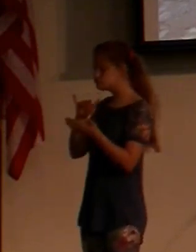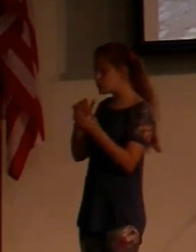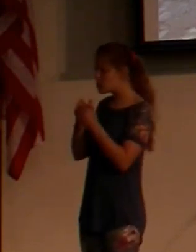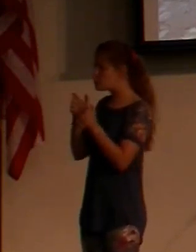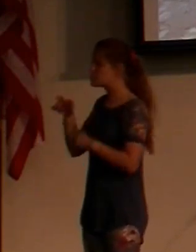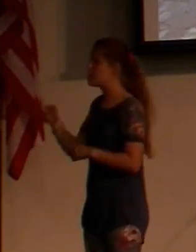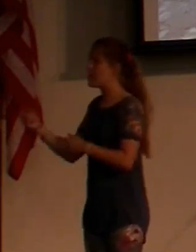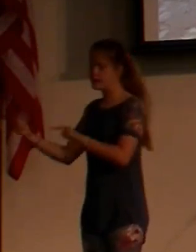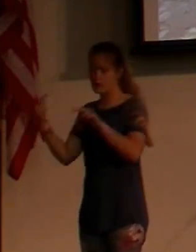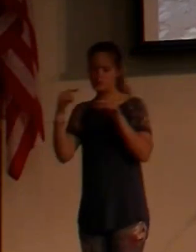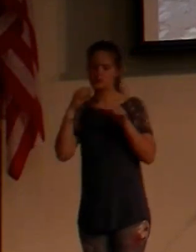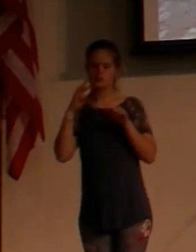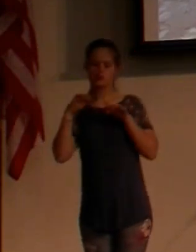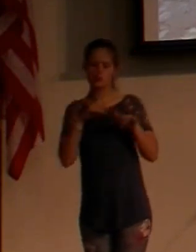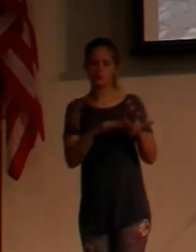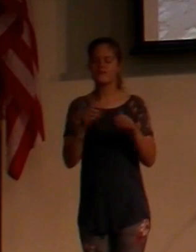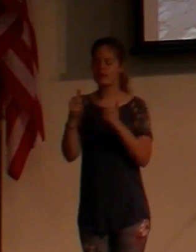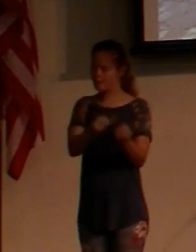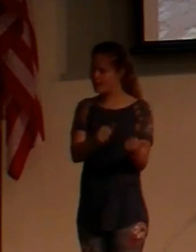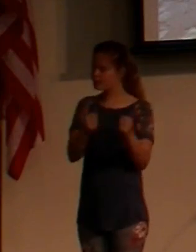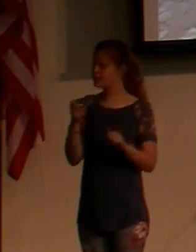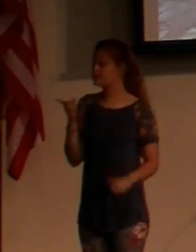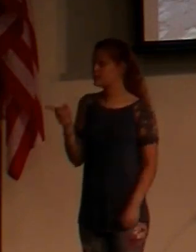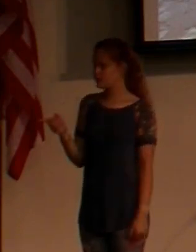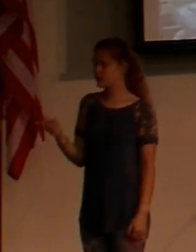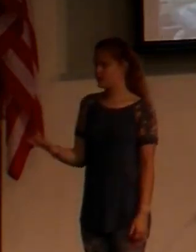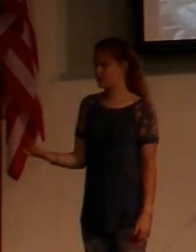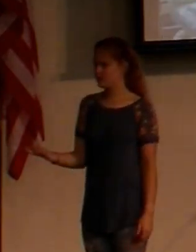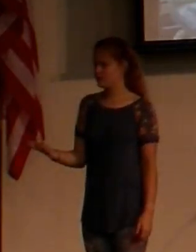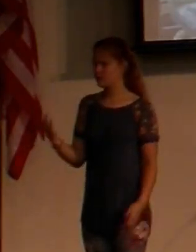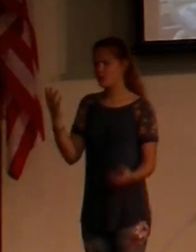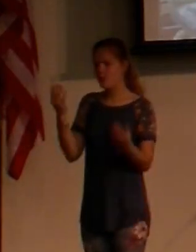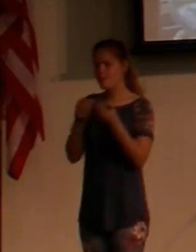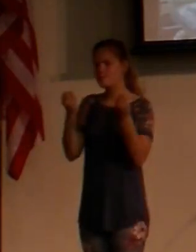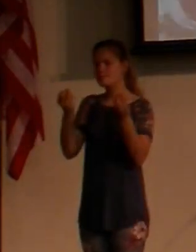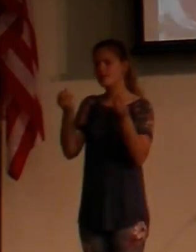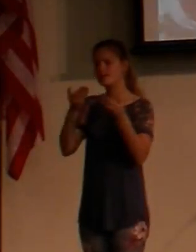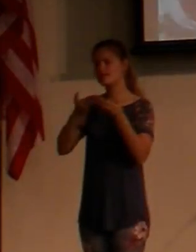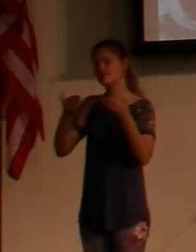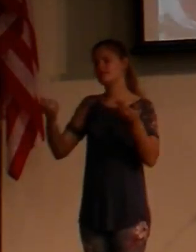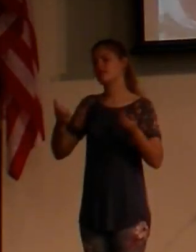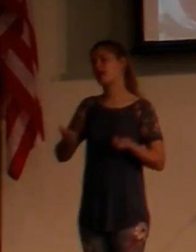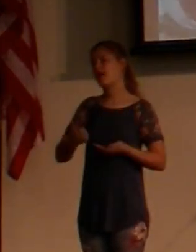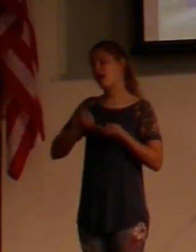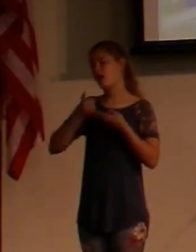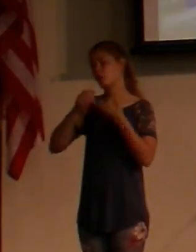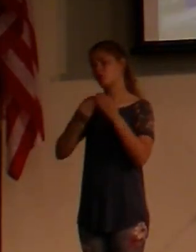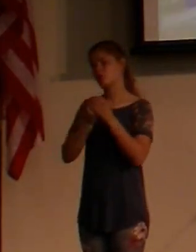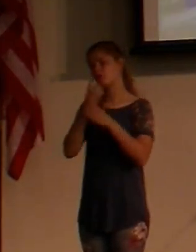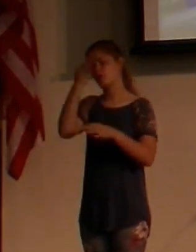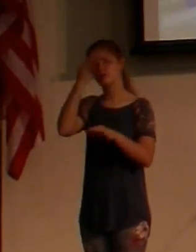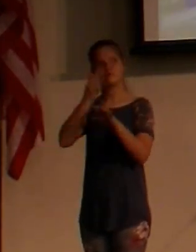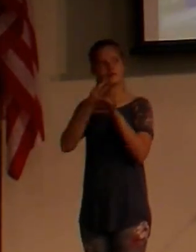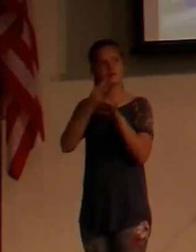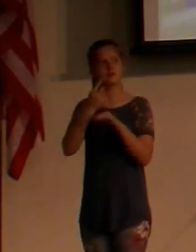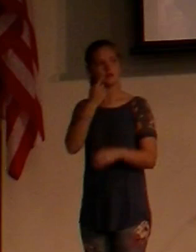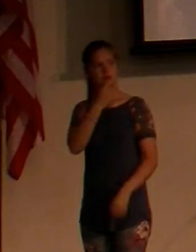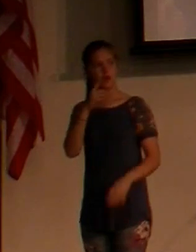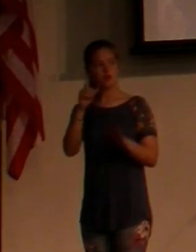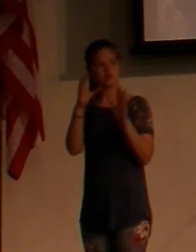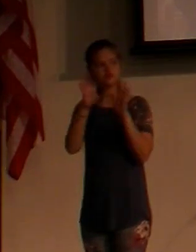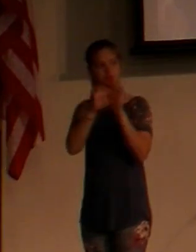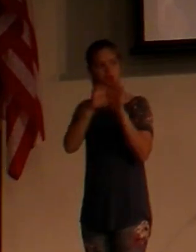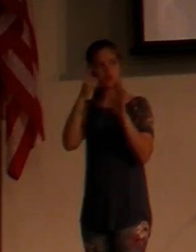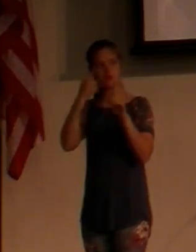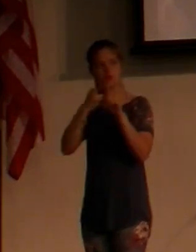So there were a lot of things put in place to help them grow in their faith. And then here's some pictures of the gospel meeting. But here's